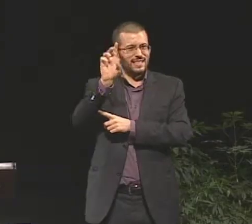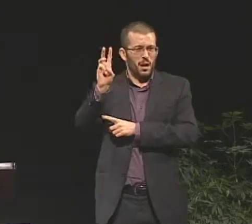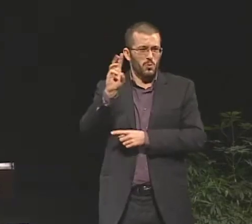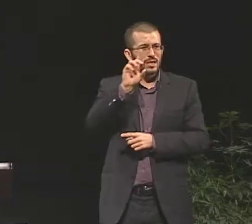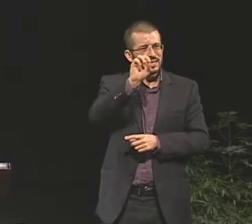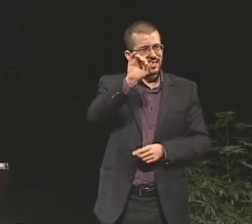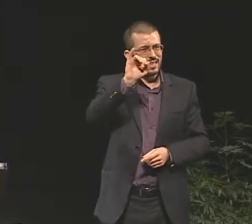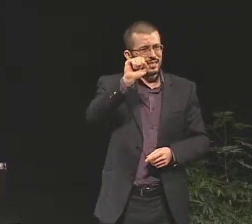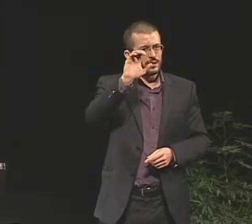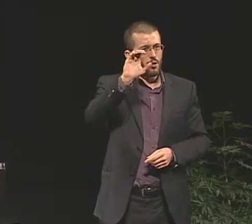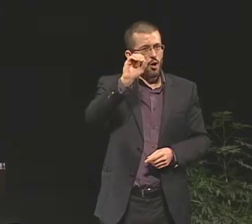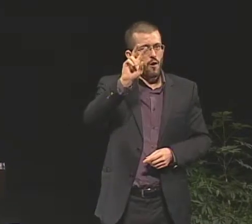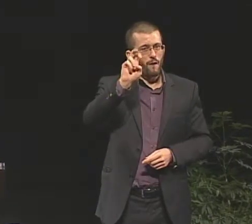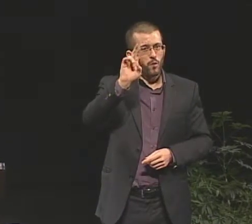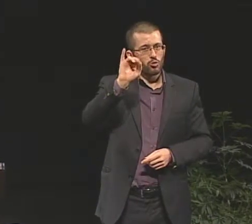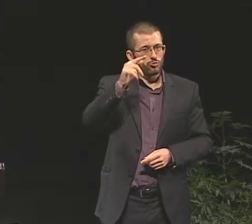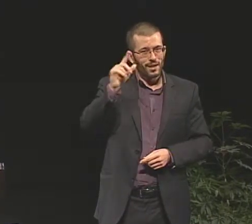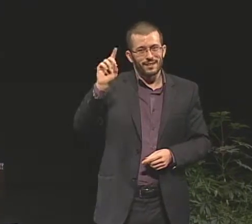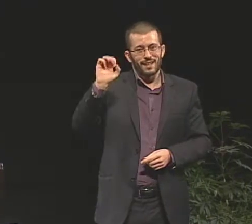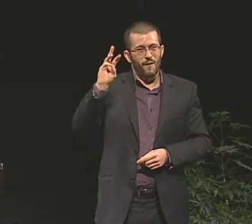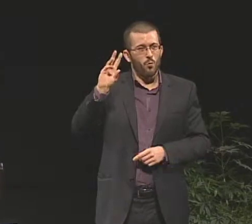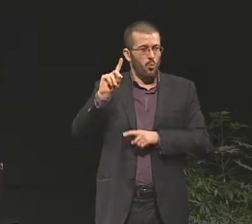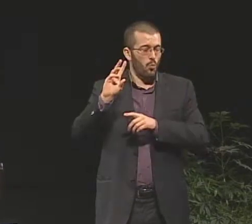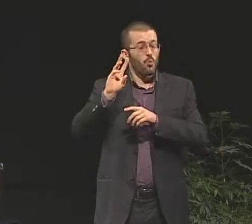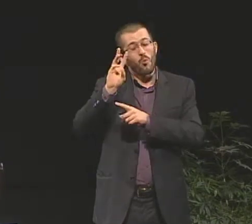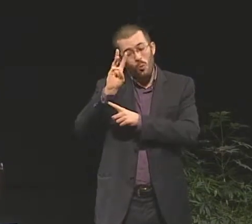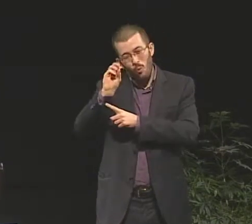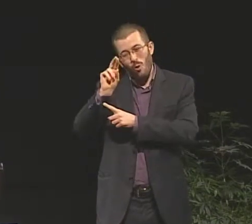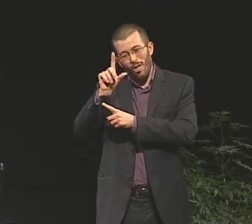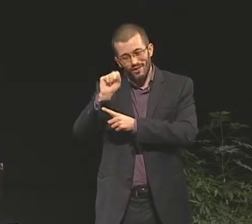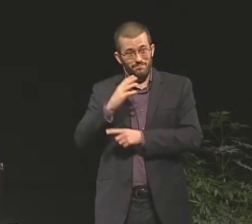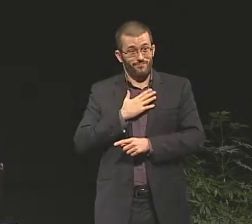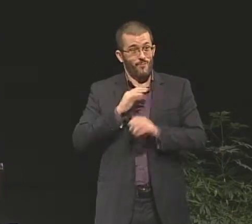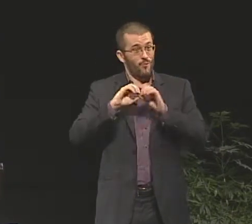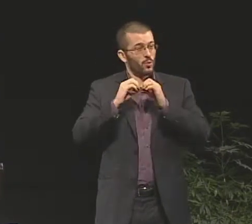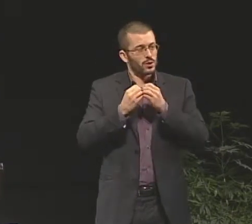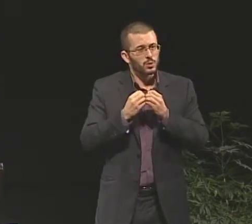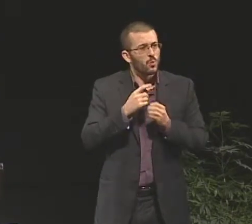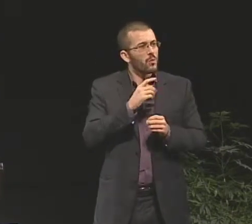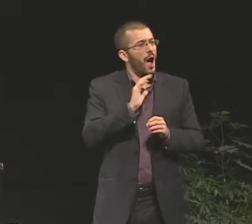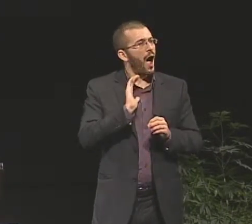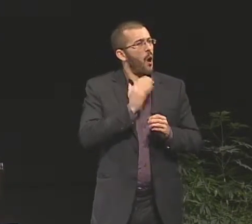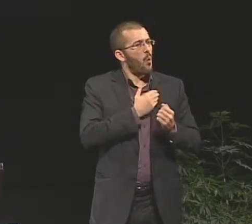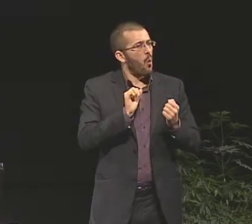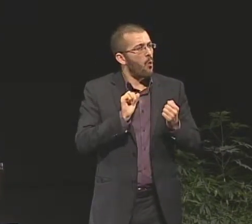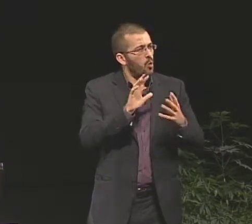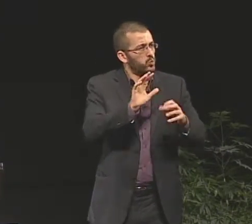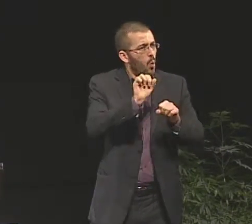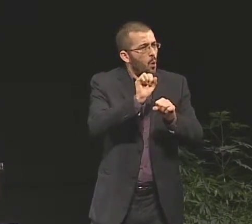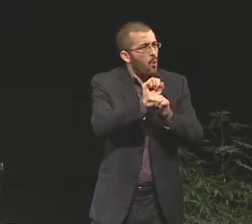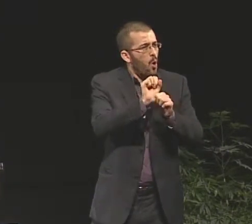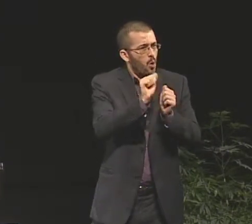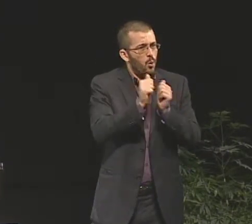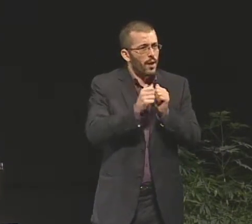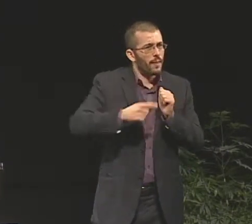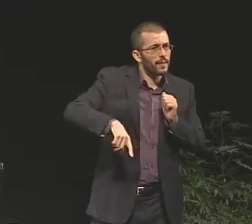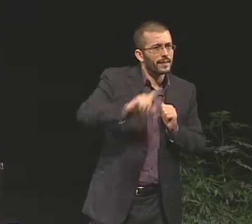So discovering Deaf Worlds, DDW, my organization, our approach is